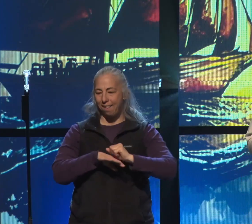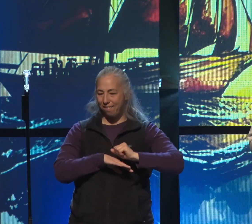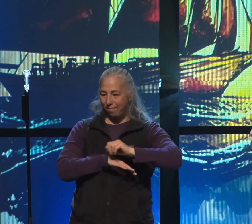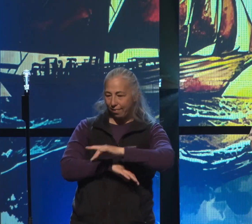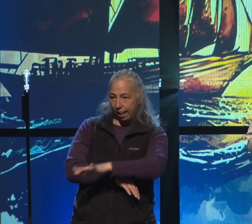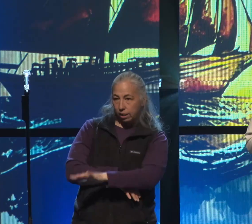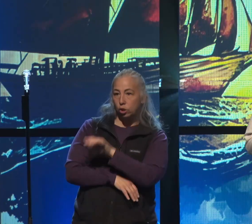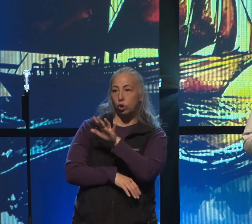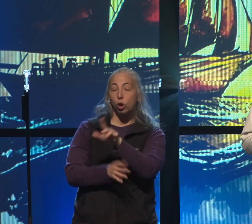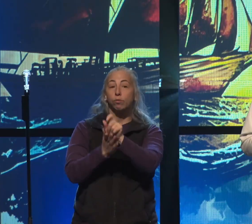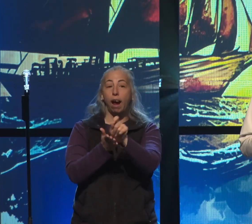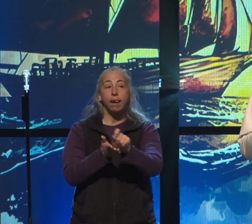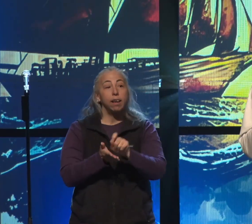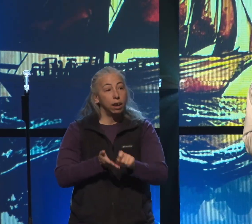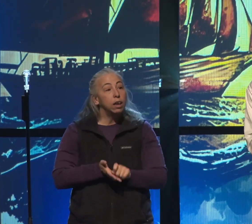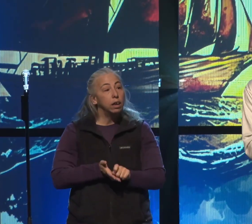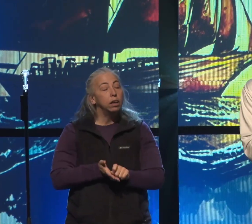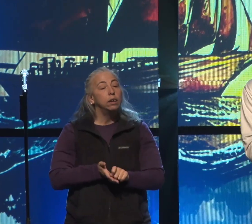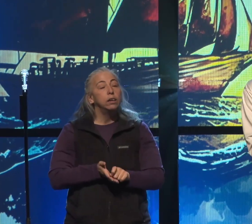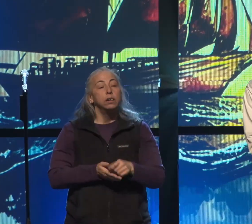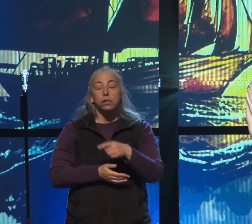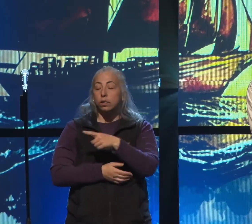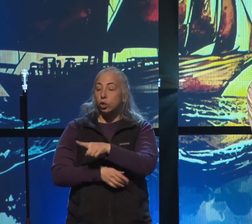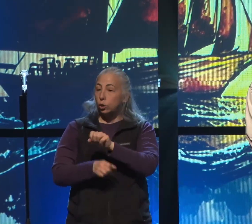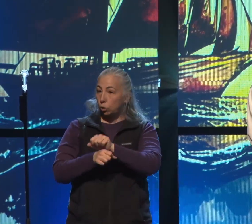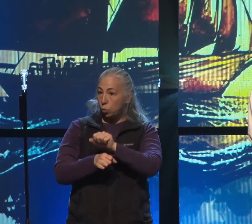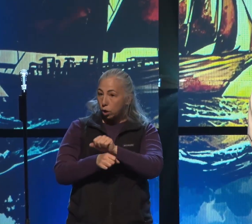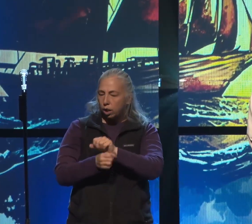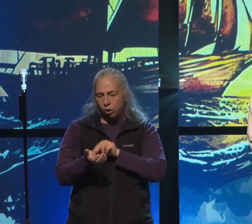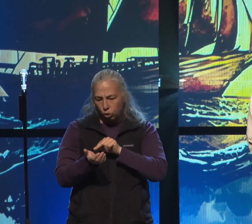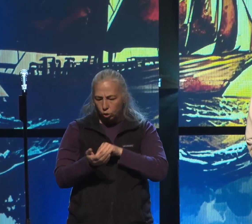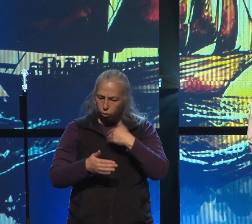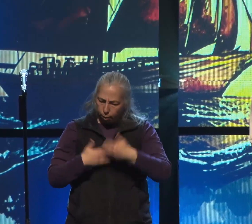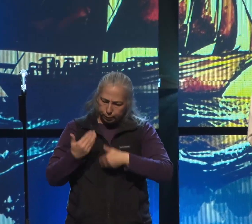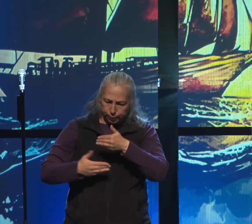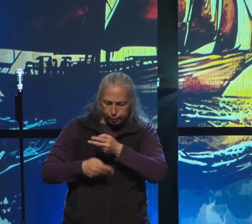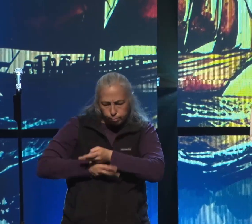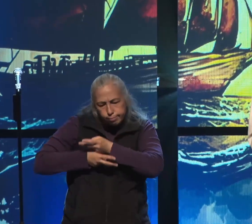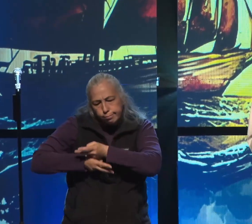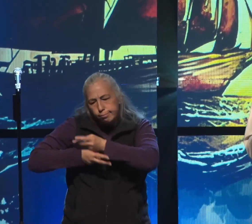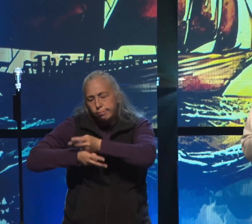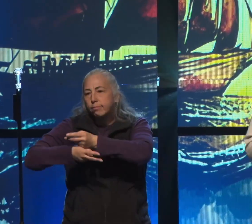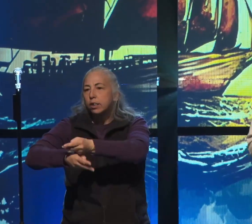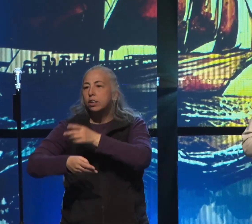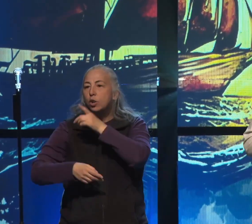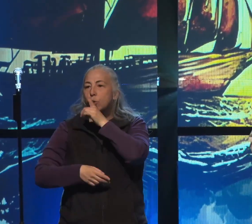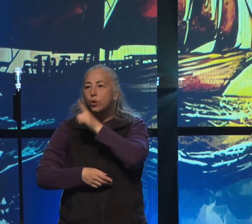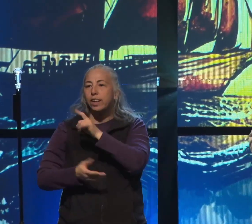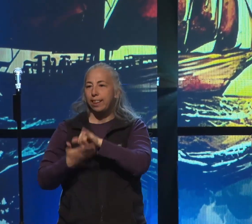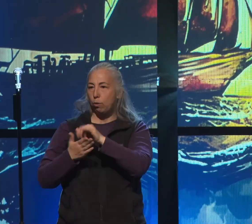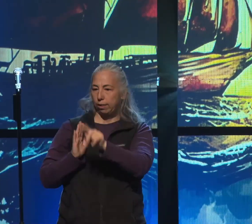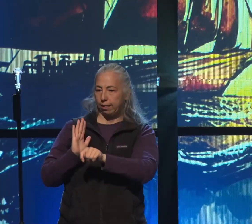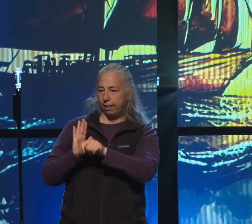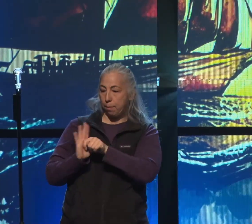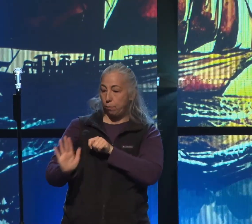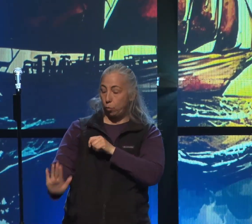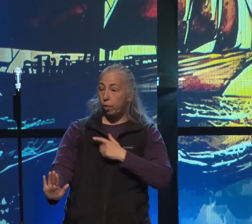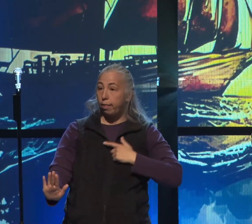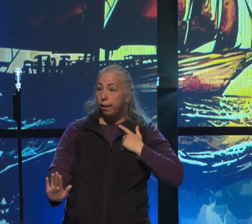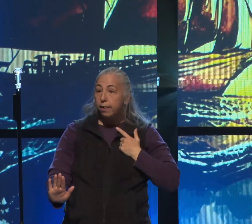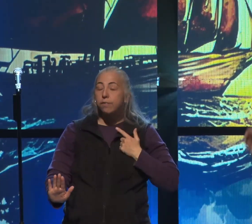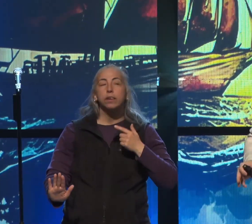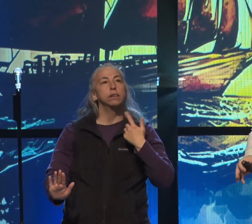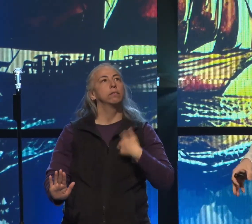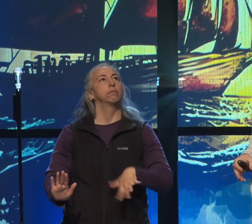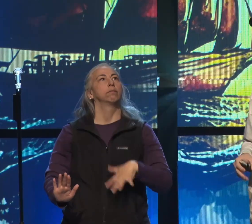informed her writing. And as she was working as a nurse, it really was a moment, a season of her life where she experienced